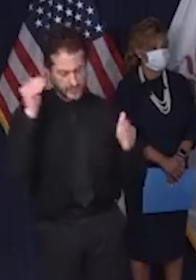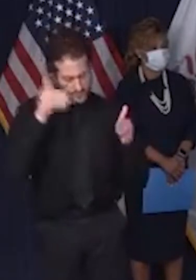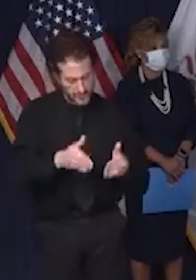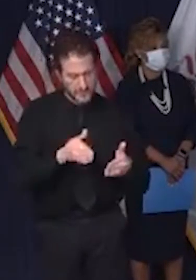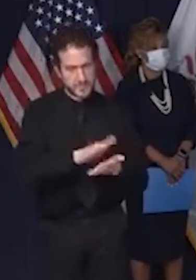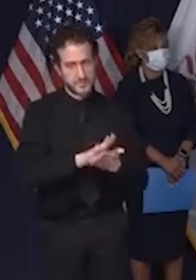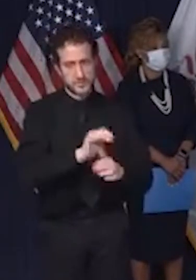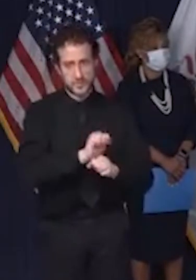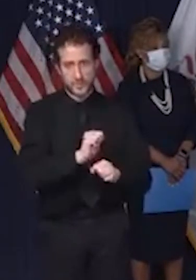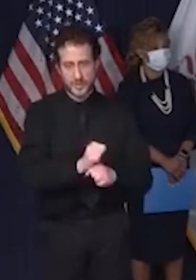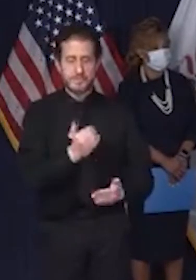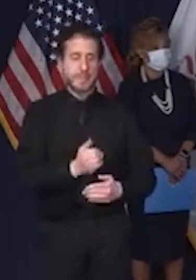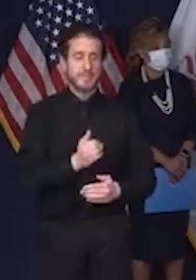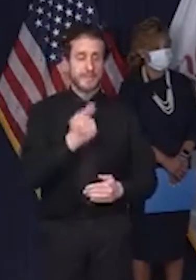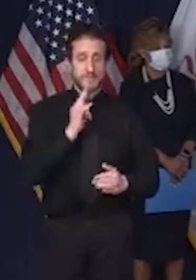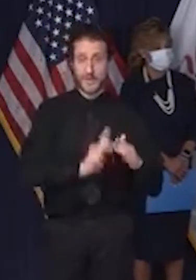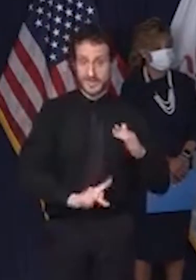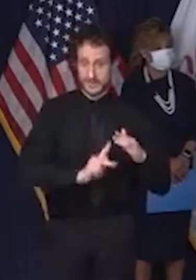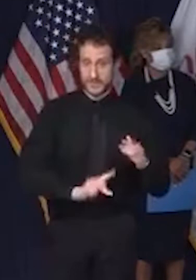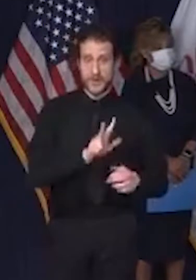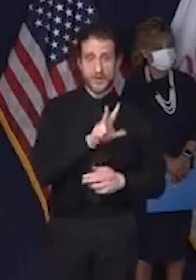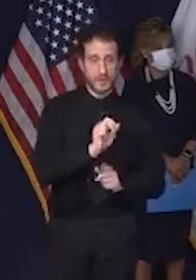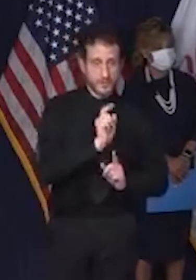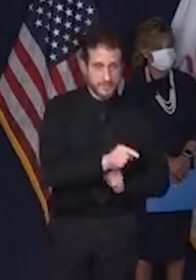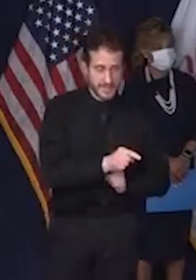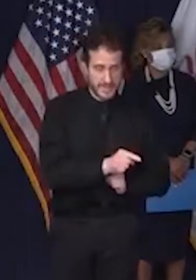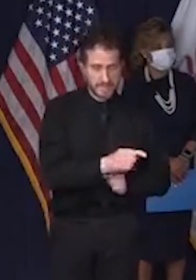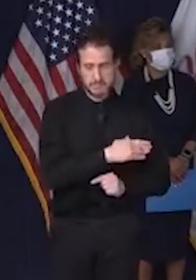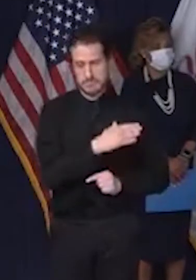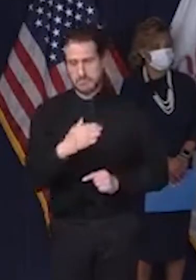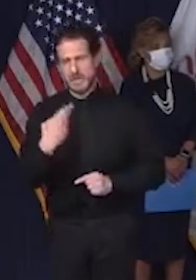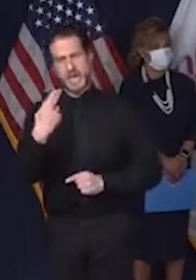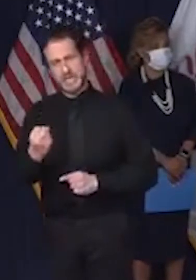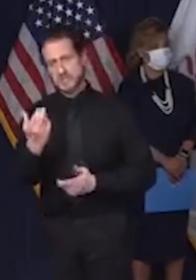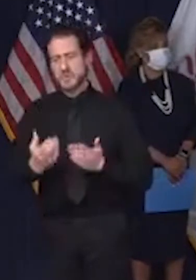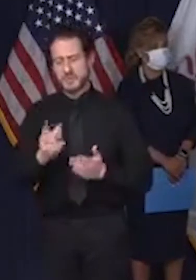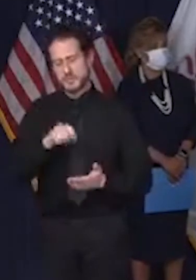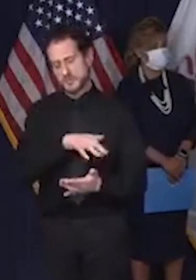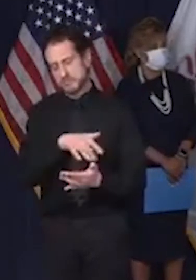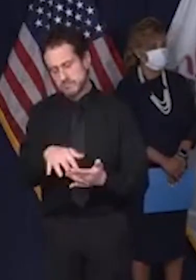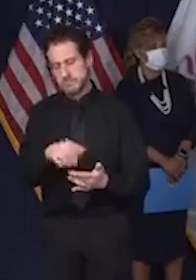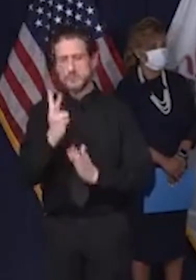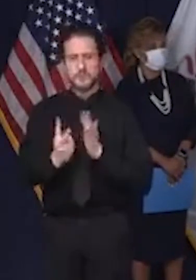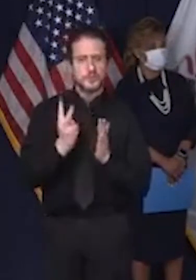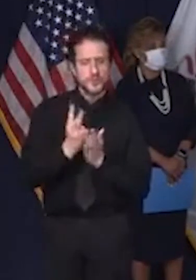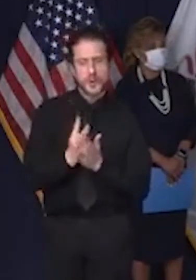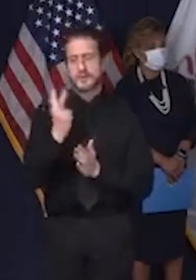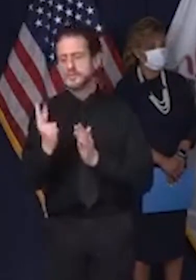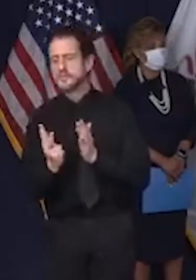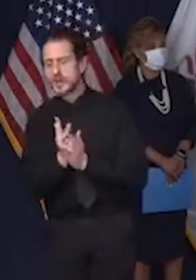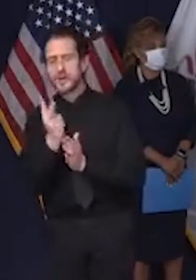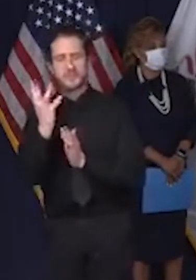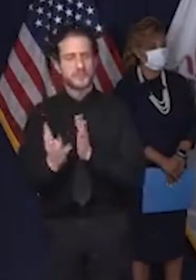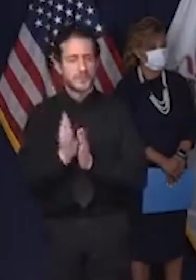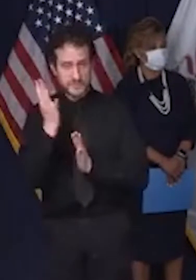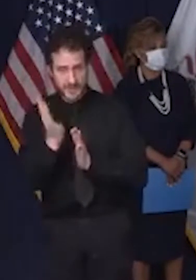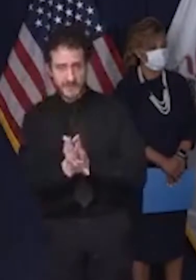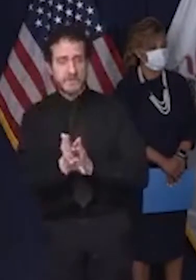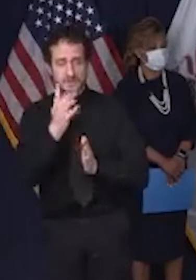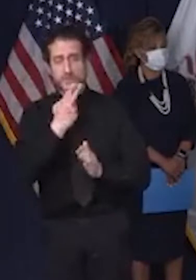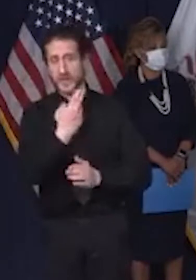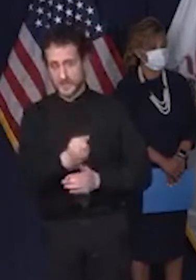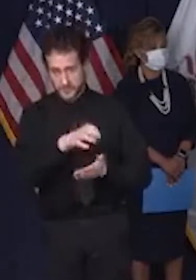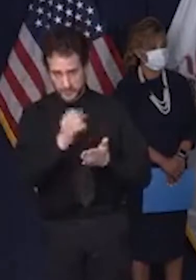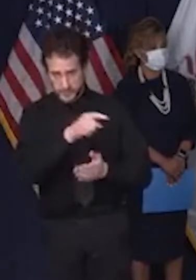ranges from as little as 30 minutes for our kindergartners to somewhere between 2 to 5 hours for our high school students.